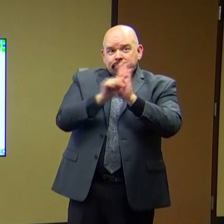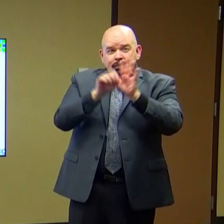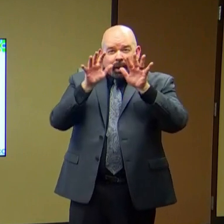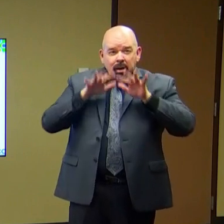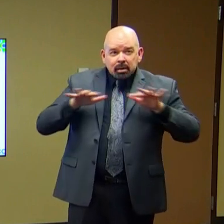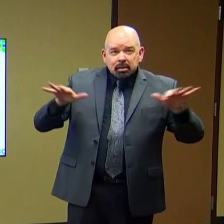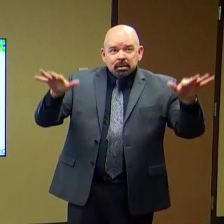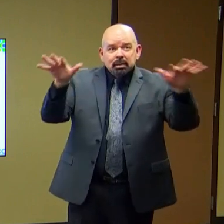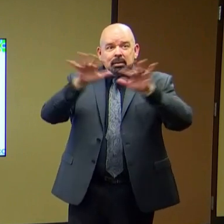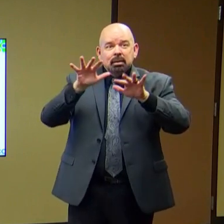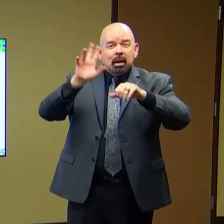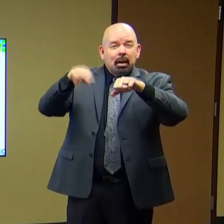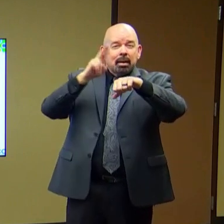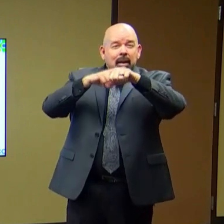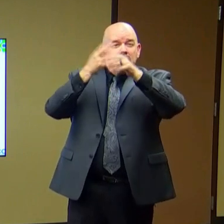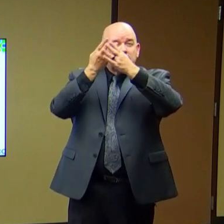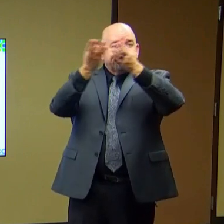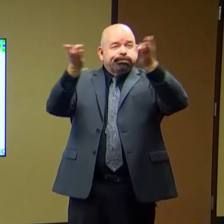store masking order.